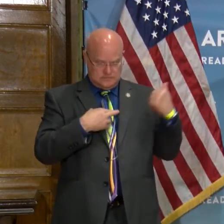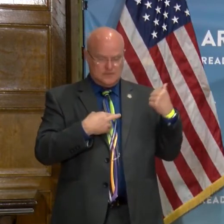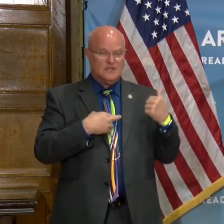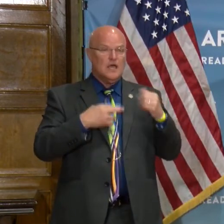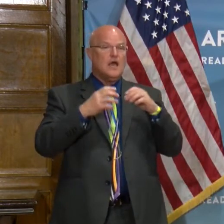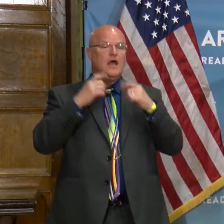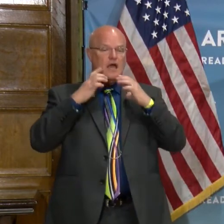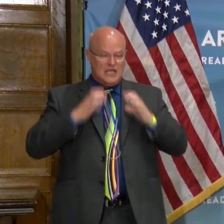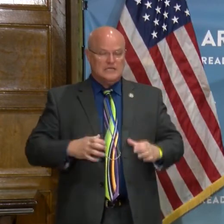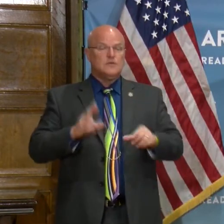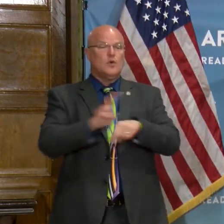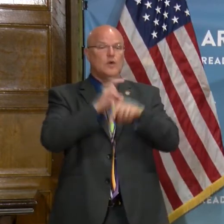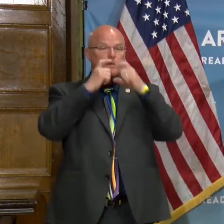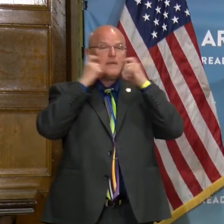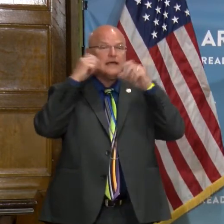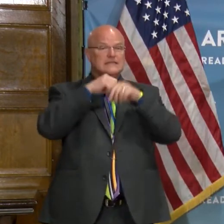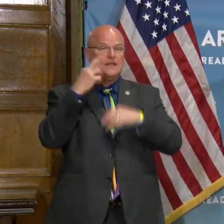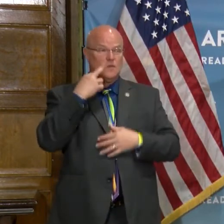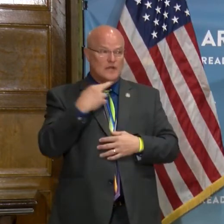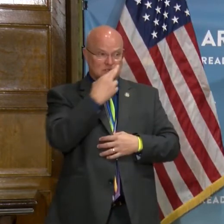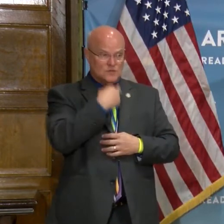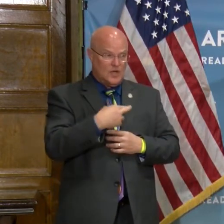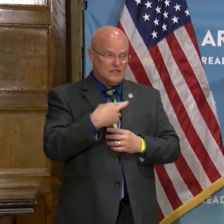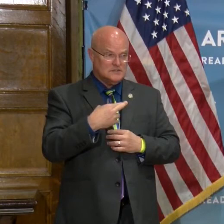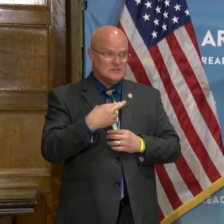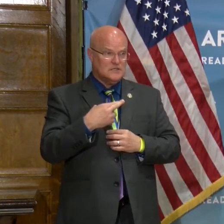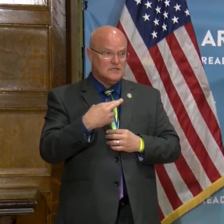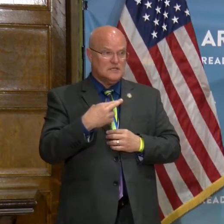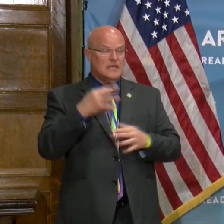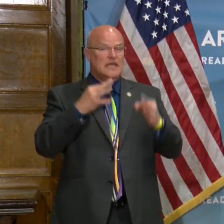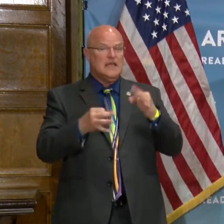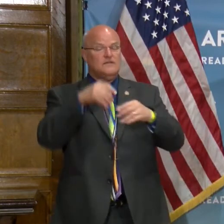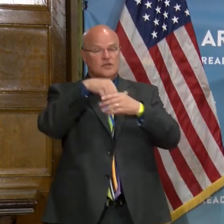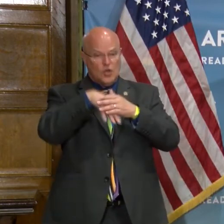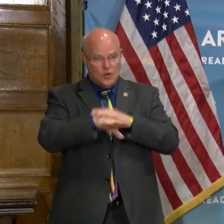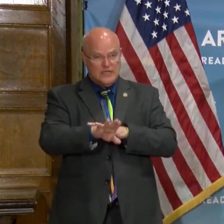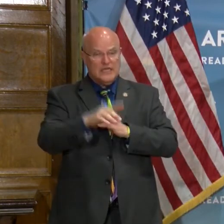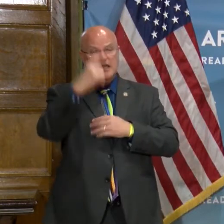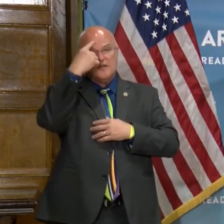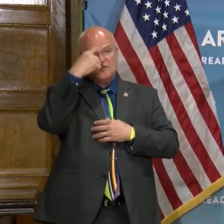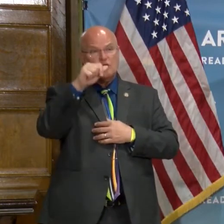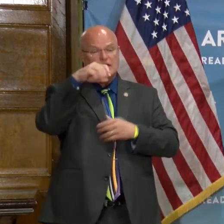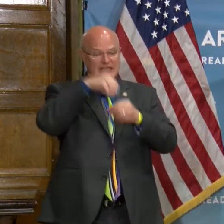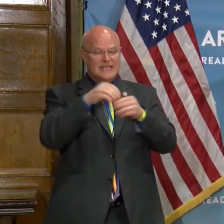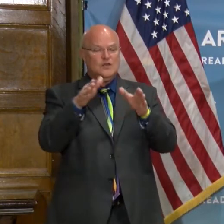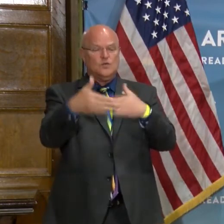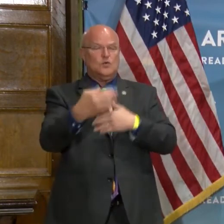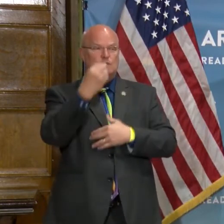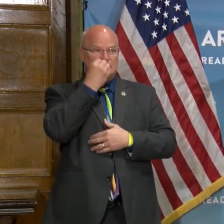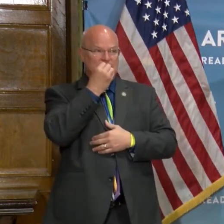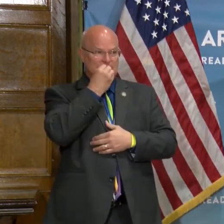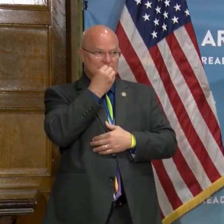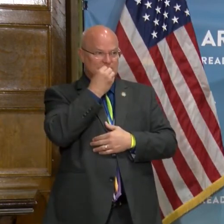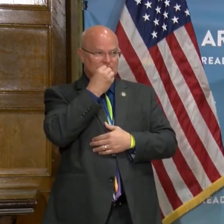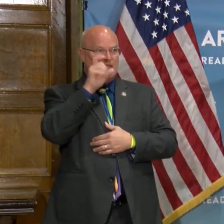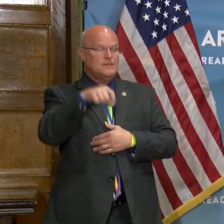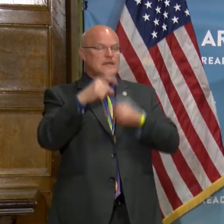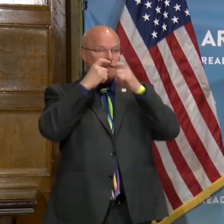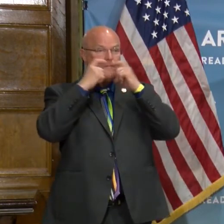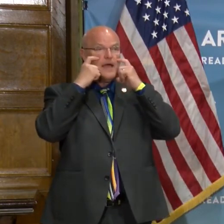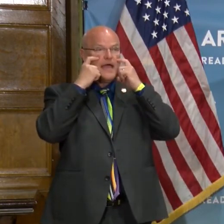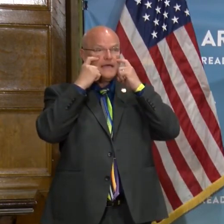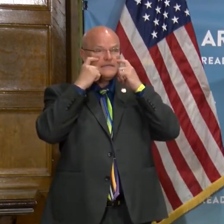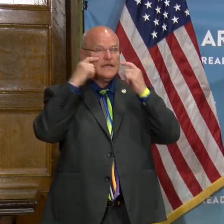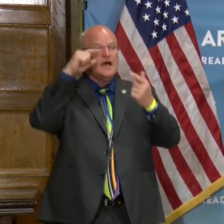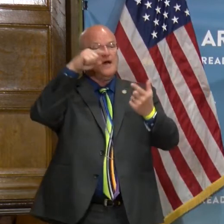customers have to wear masks in the restaurants if you're going in for in-room dining. They'd have to wear the mask